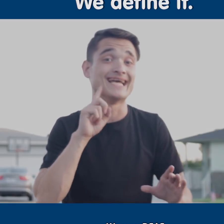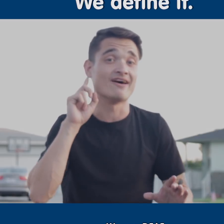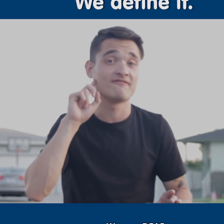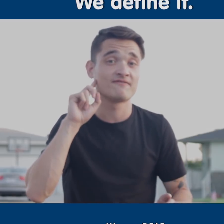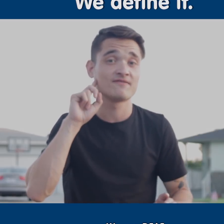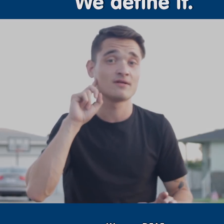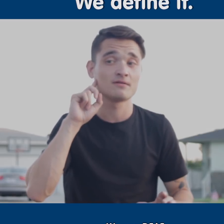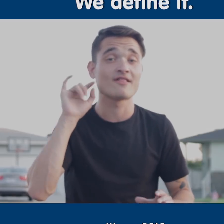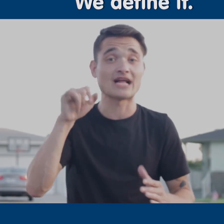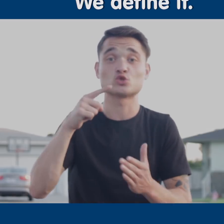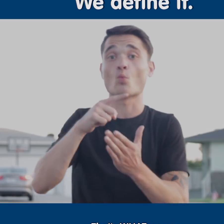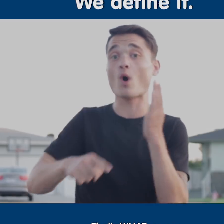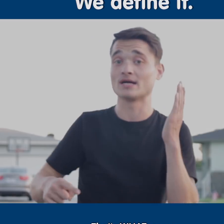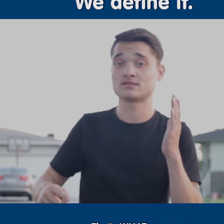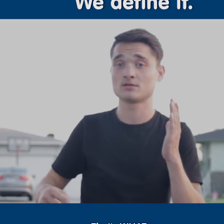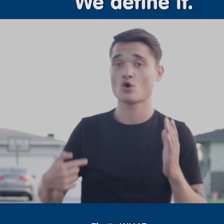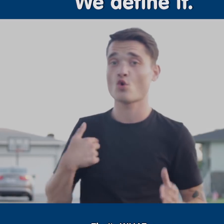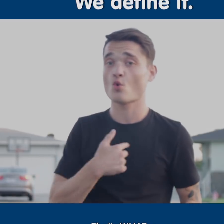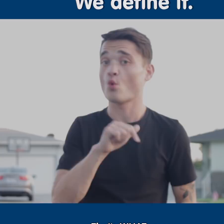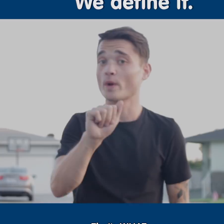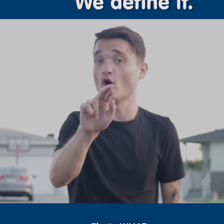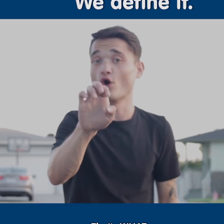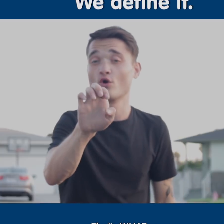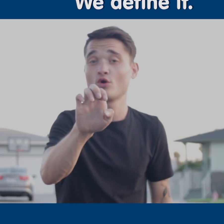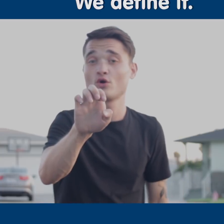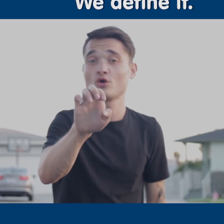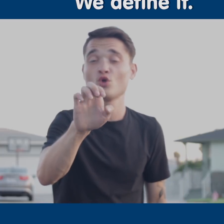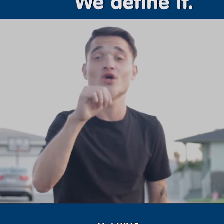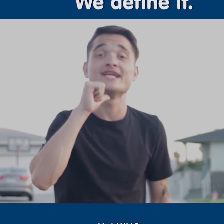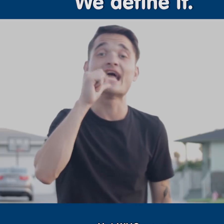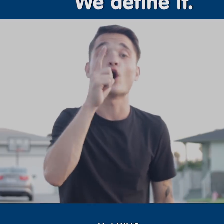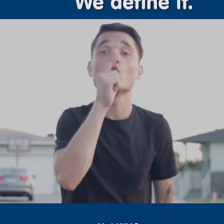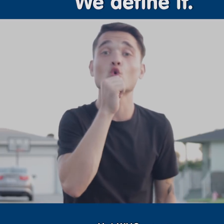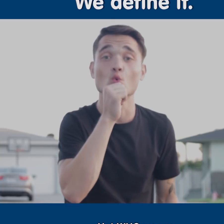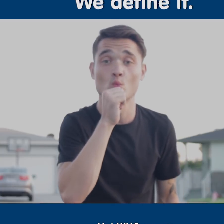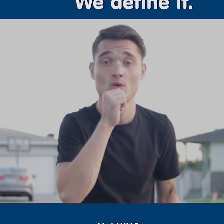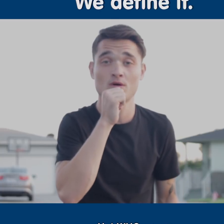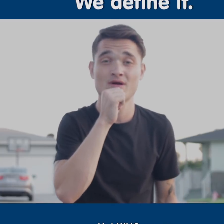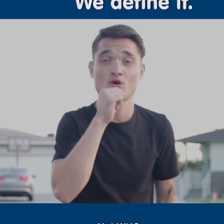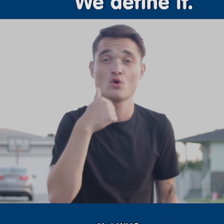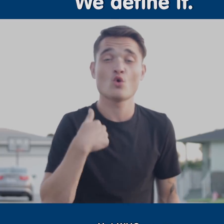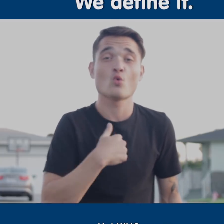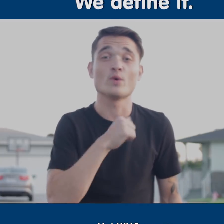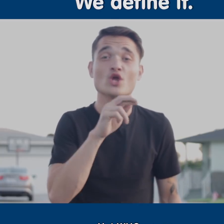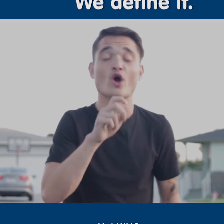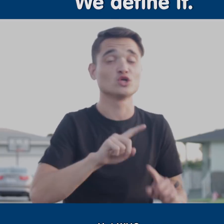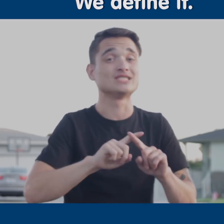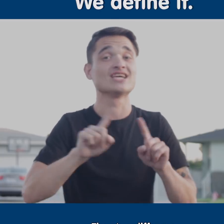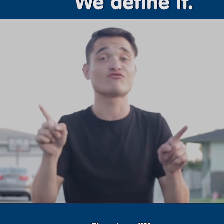deaf. That's what we are. Not who we are. There's a difference.